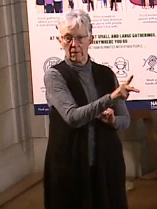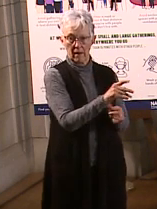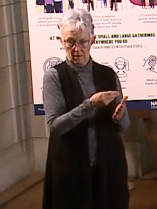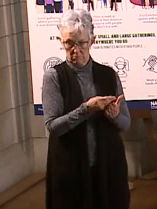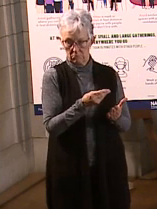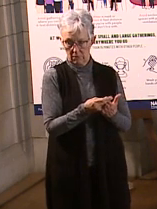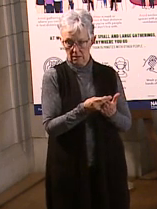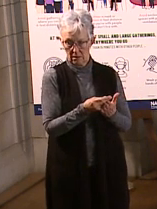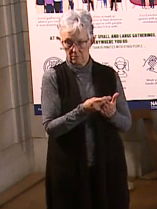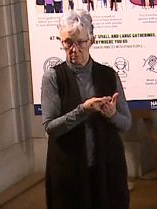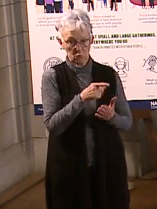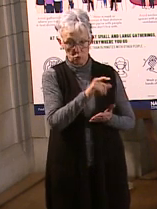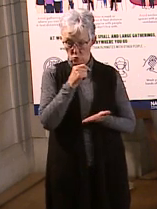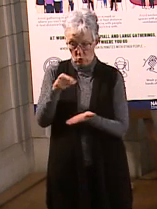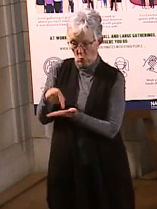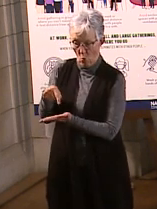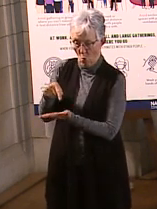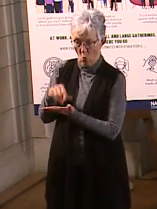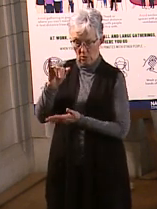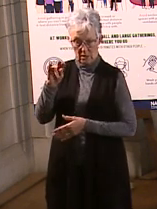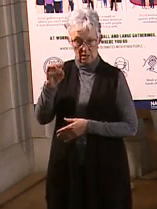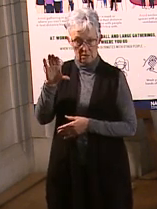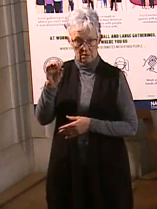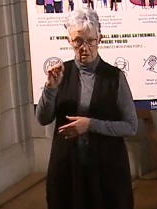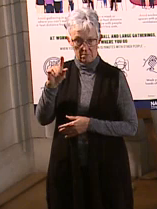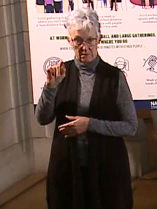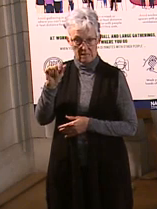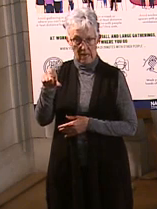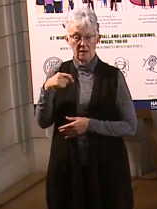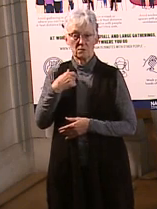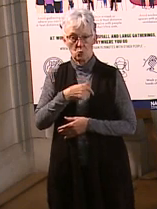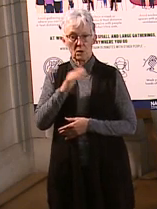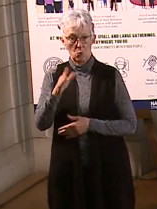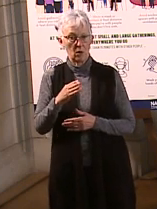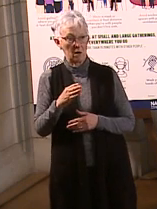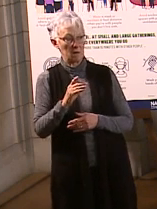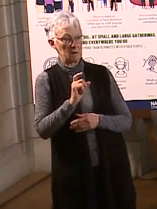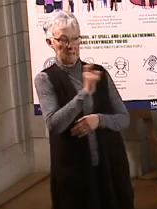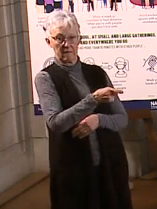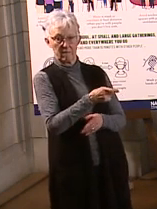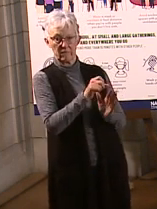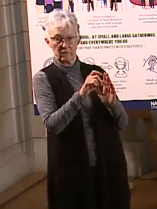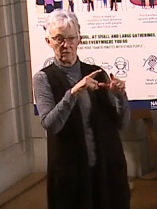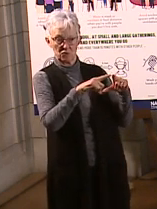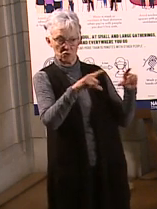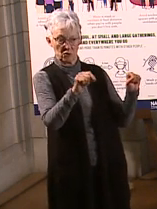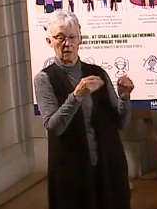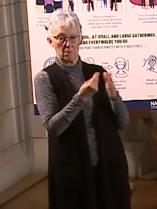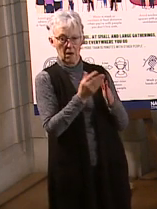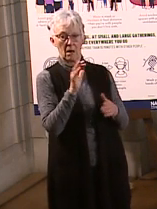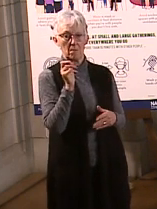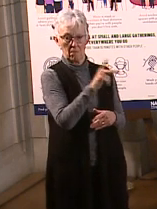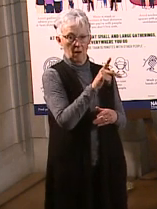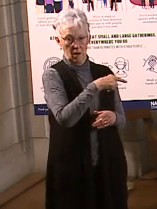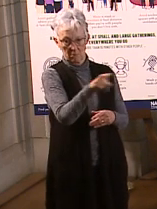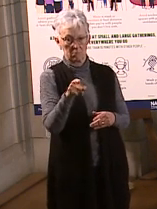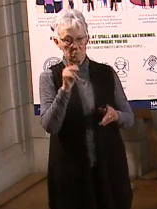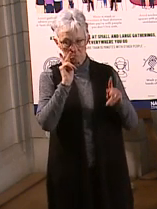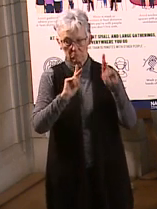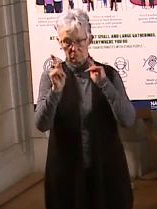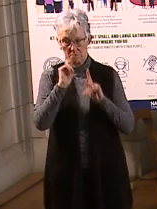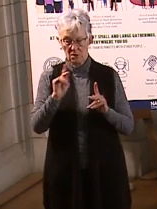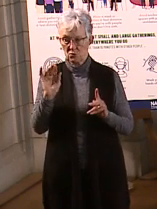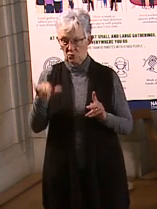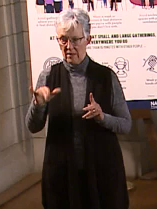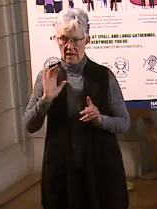write you a check for that refundable property tax credit. So again, this is a great way that we're continuing to help provide property tax